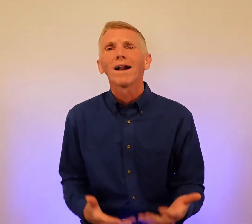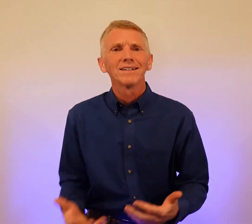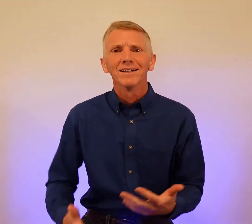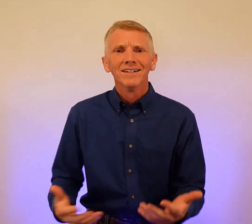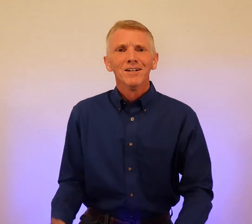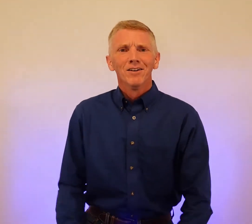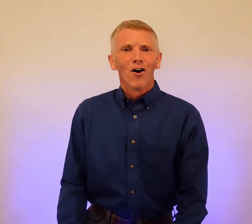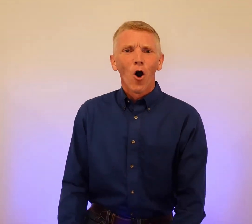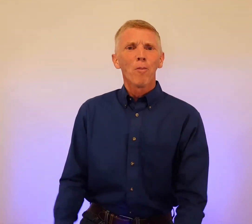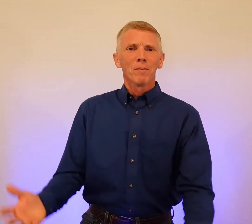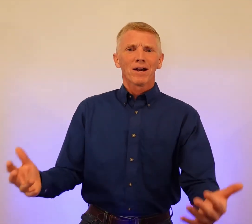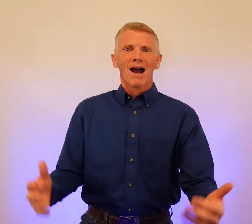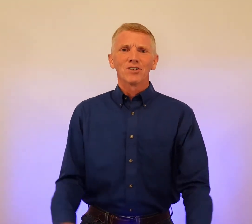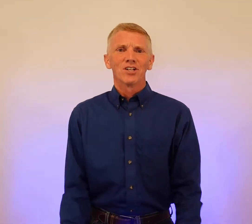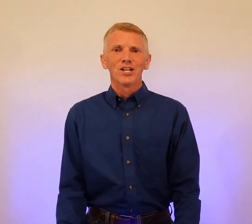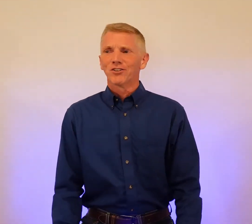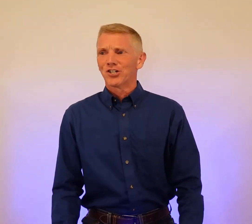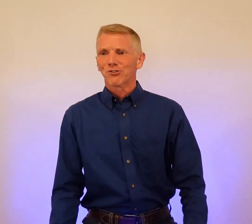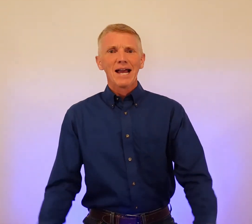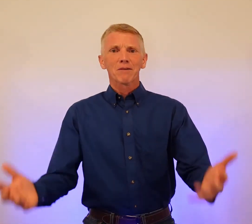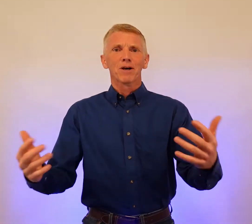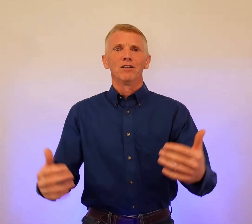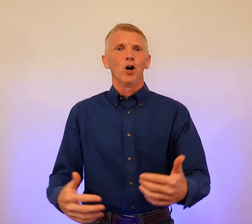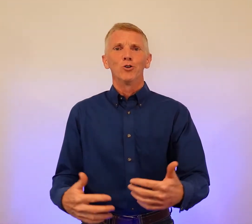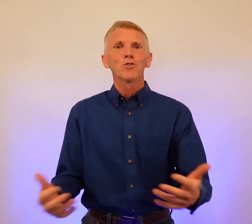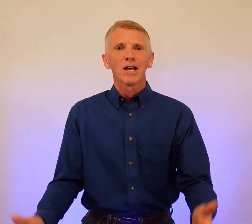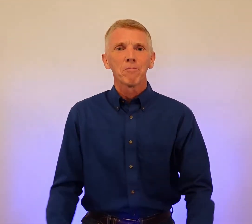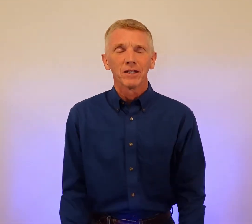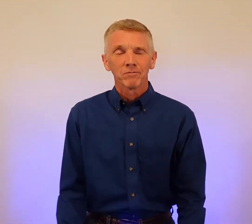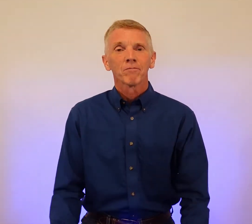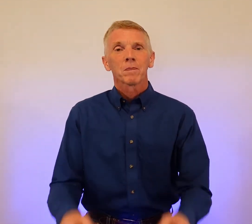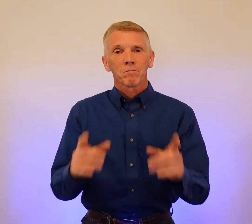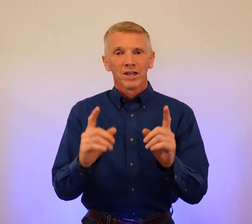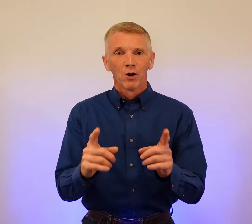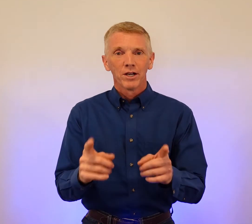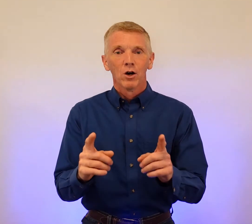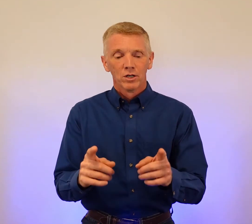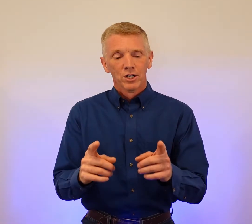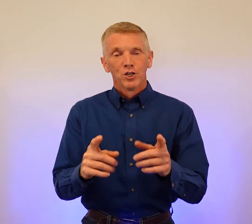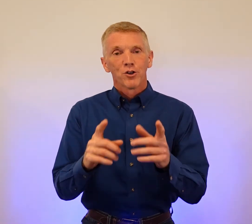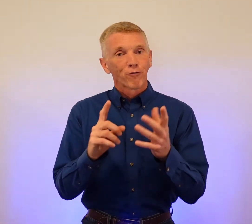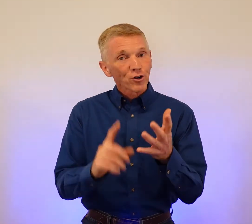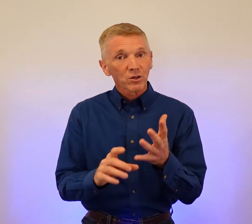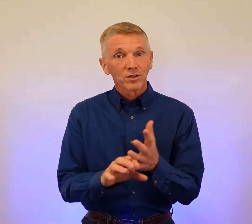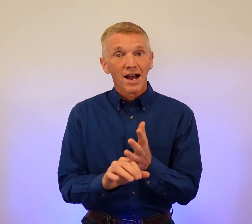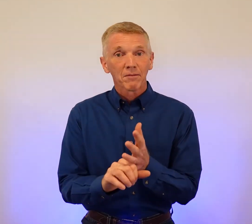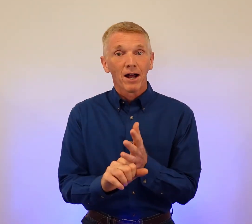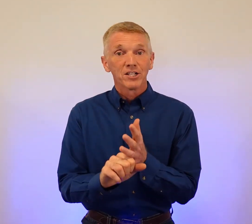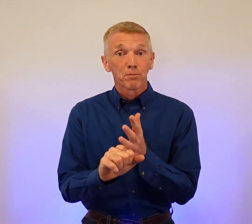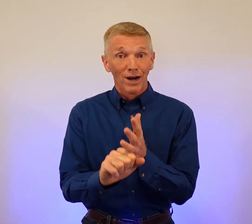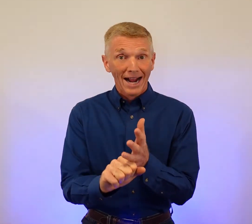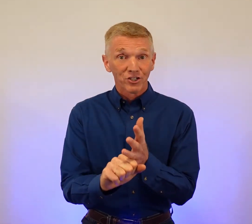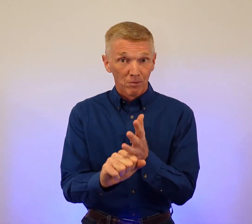to open up a conversation, to strike up a hello, do something. Here we go. So the first thing we're talking about is practice. Remember